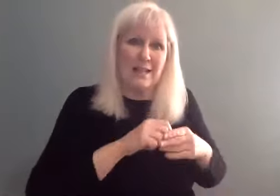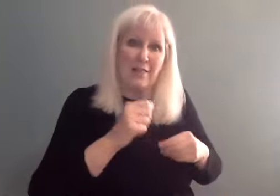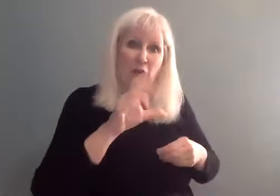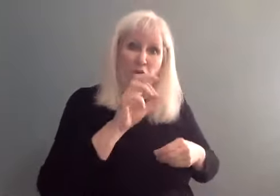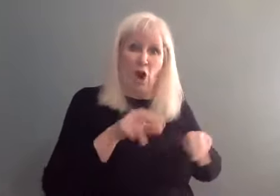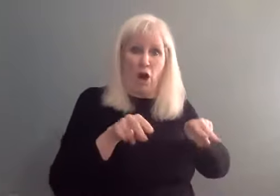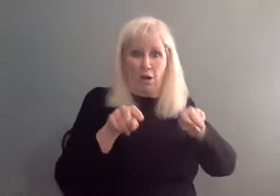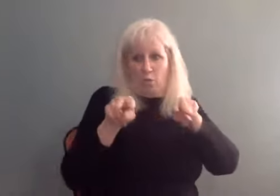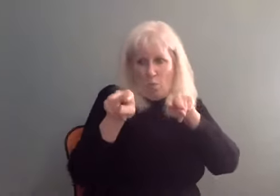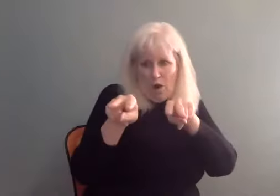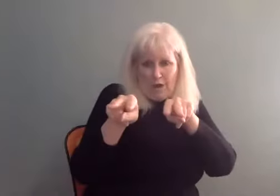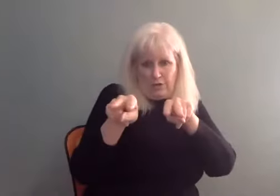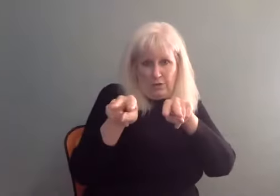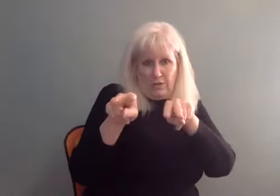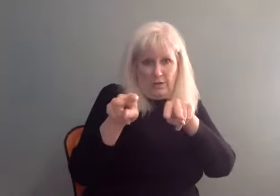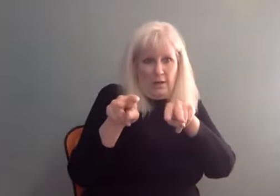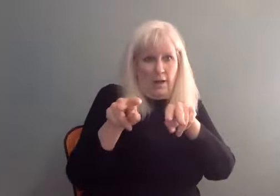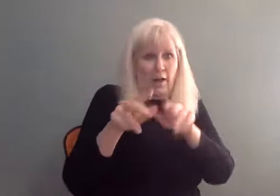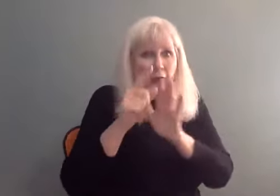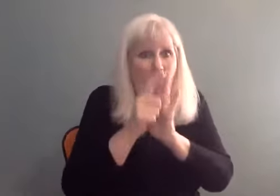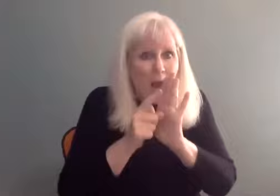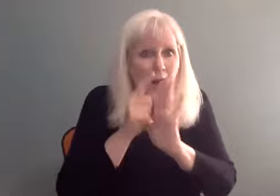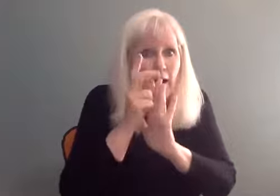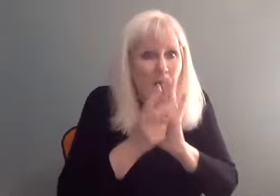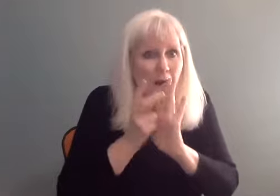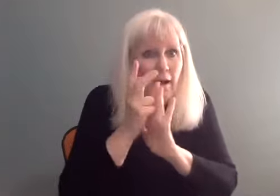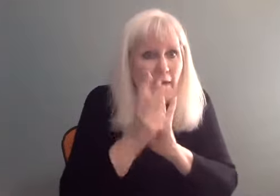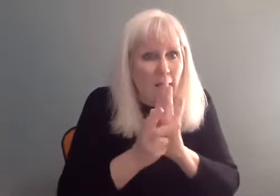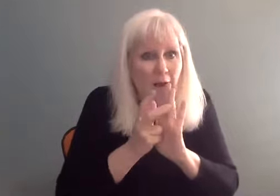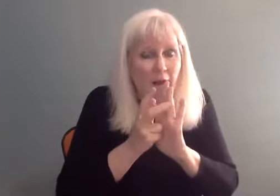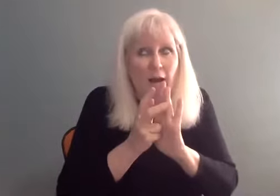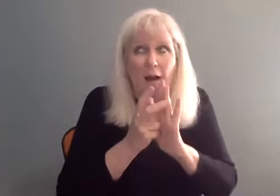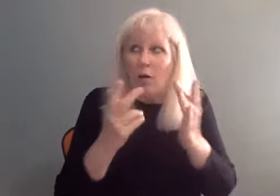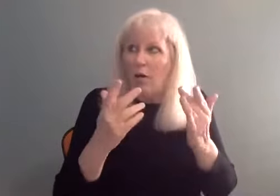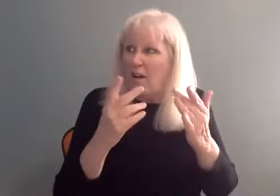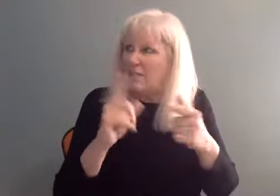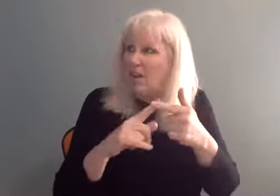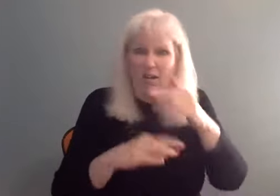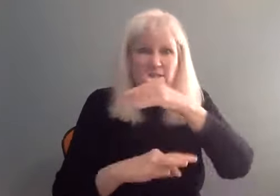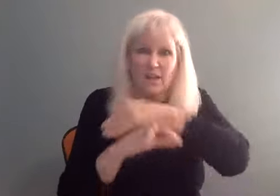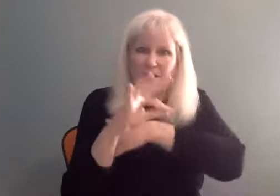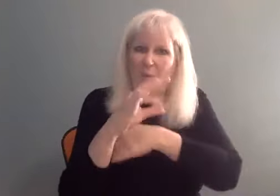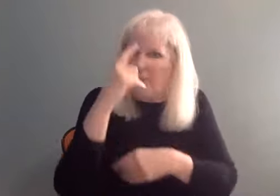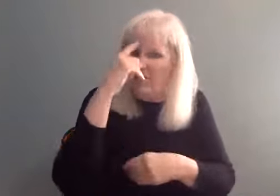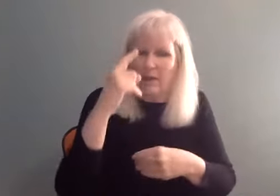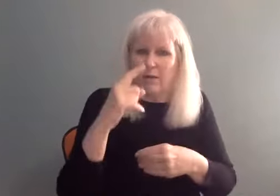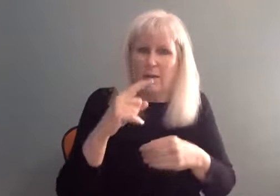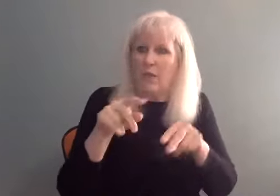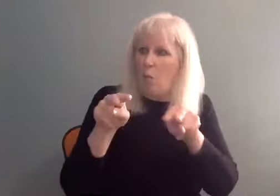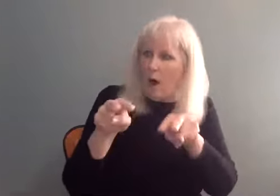us for hours to make sure we were okay, maybe until the sun started to come up. And after I dropped her off and then